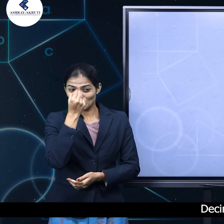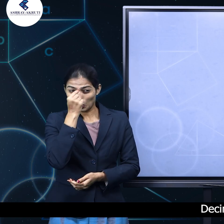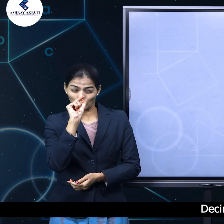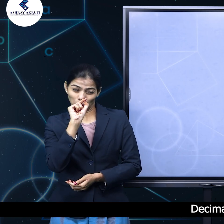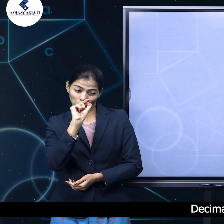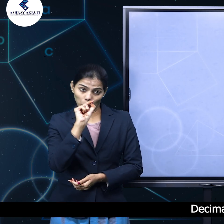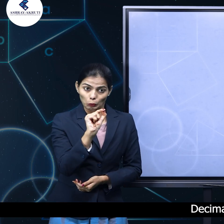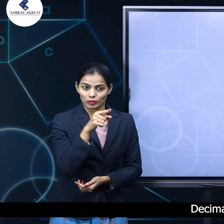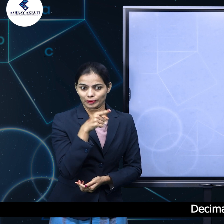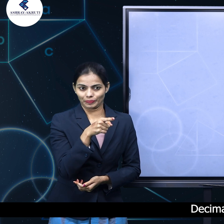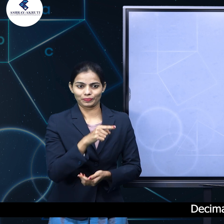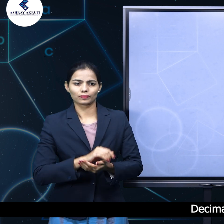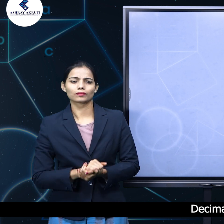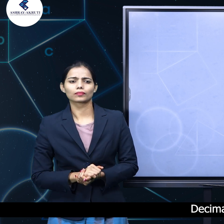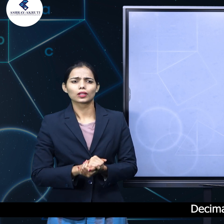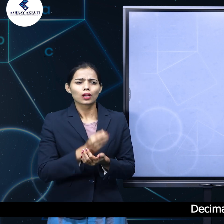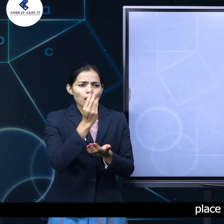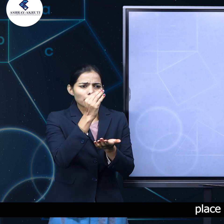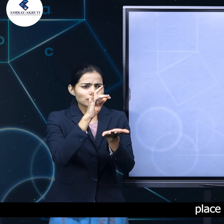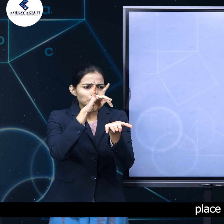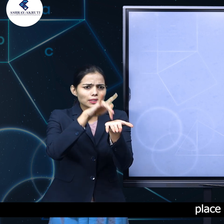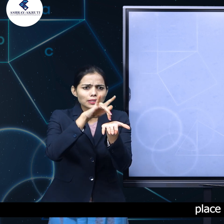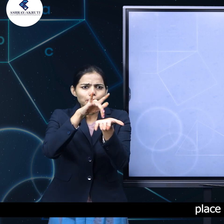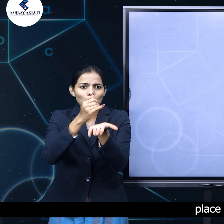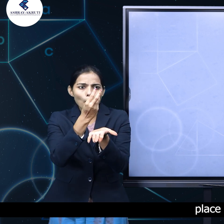decimal point, place value,